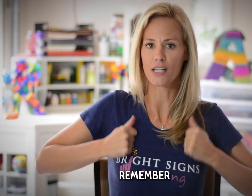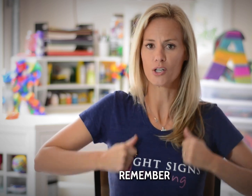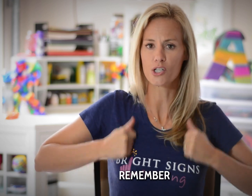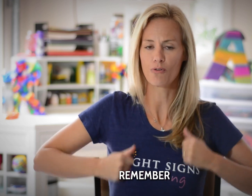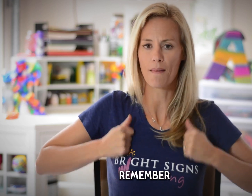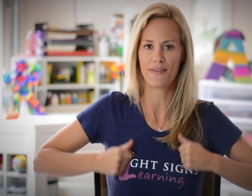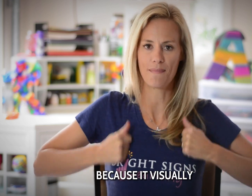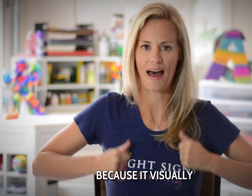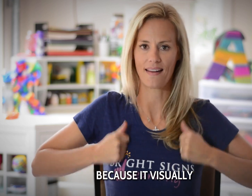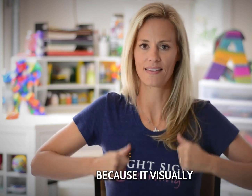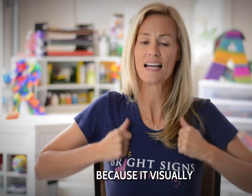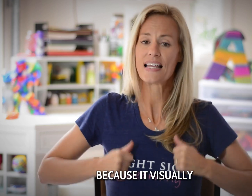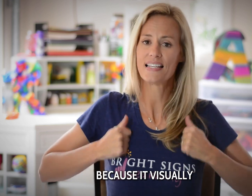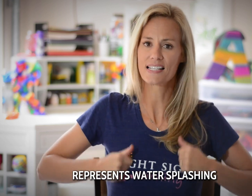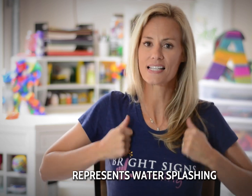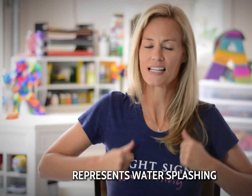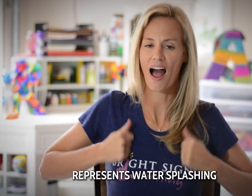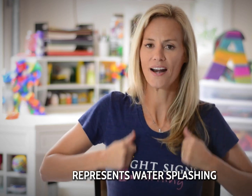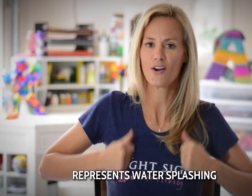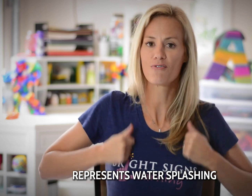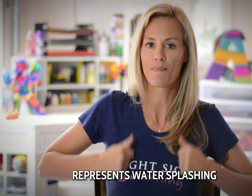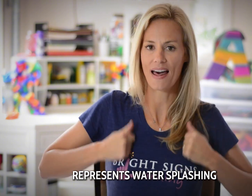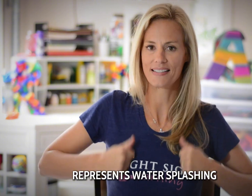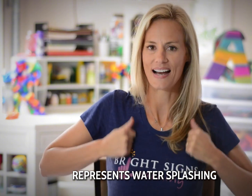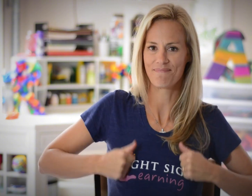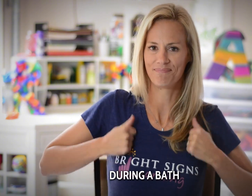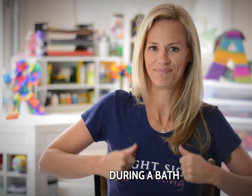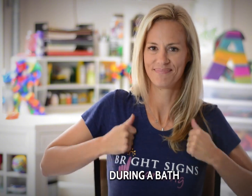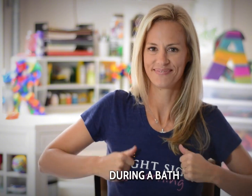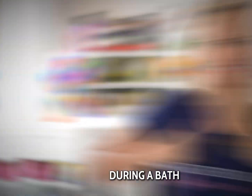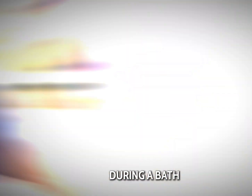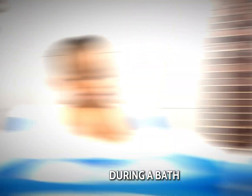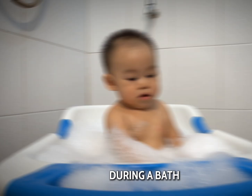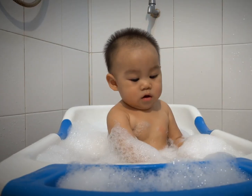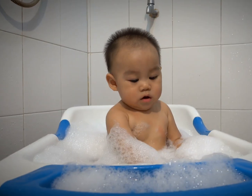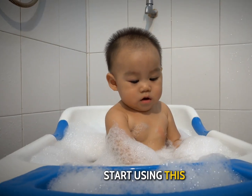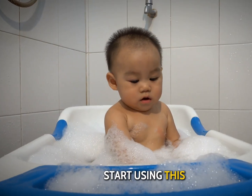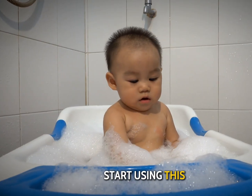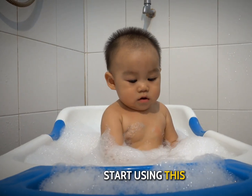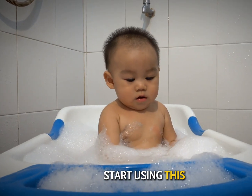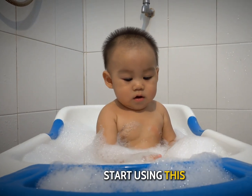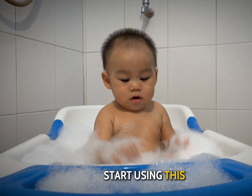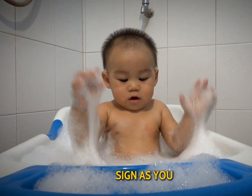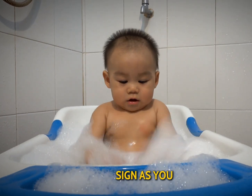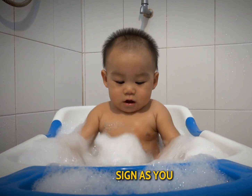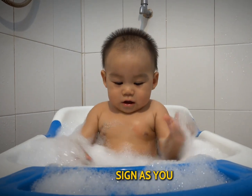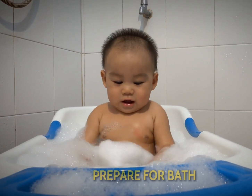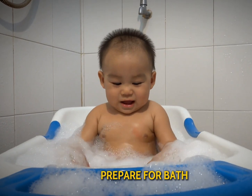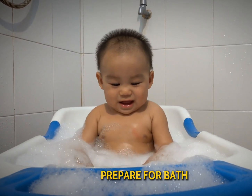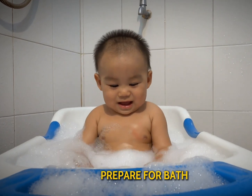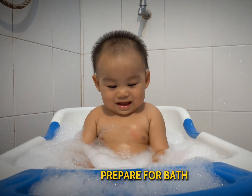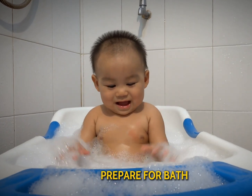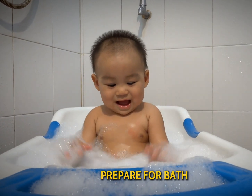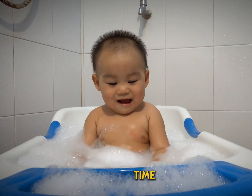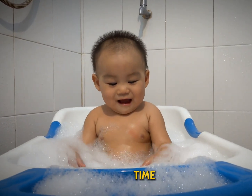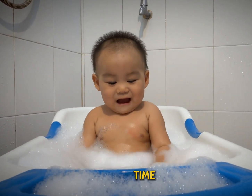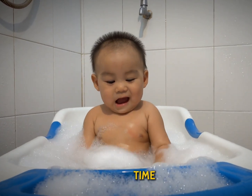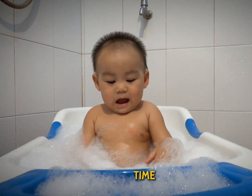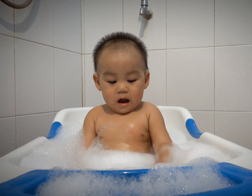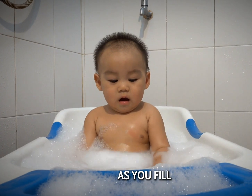remember because it visually represents water splashing during a bath. Start using this sign as you prepare for bath time. As you